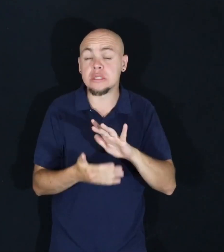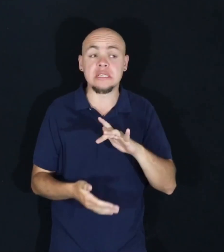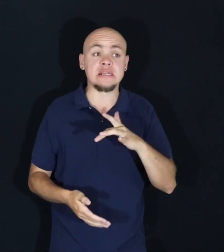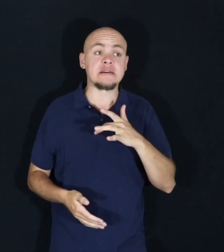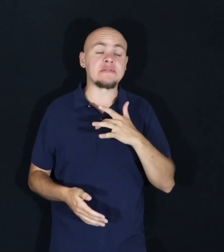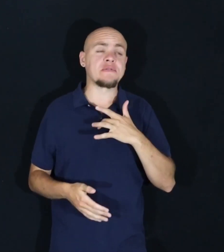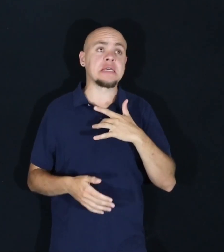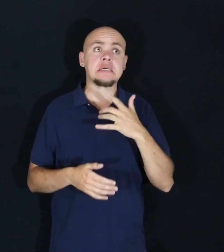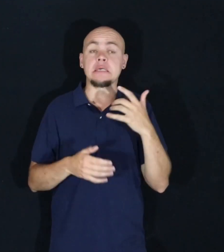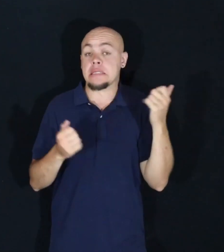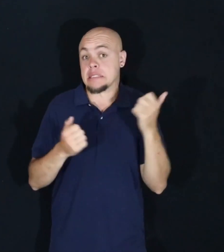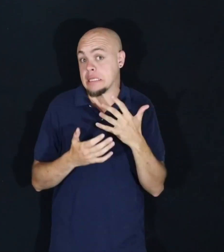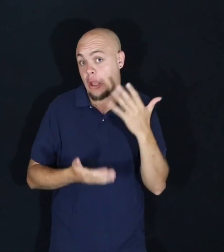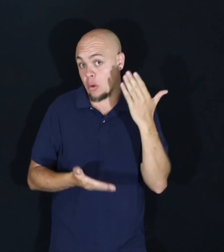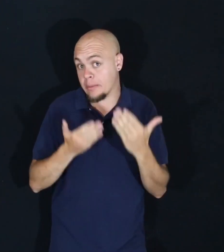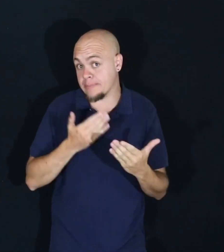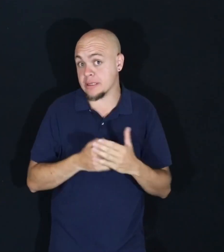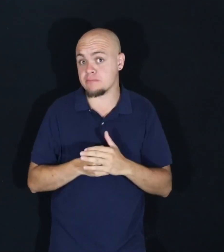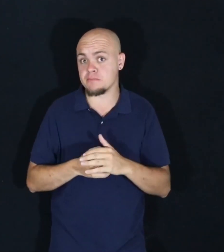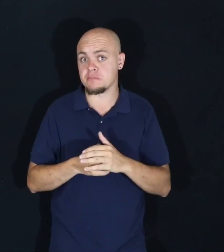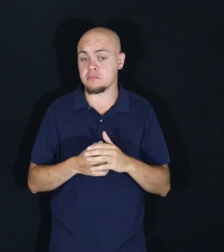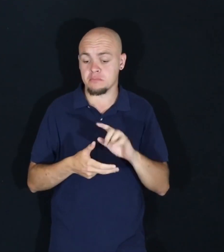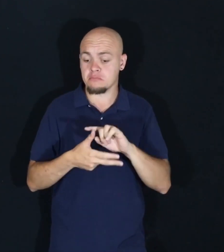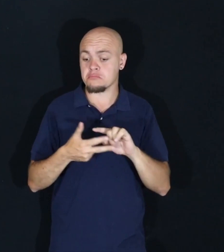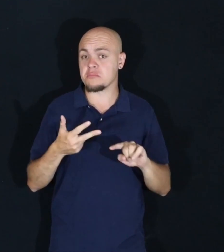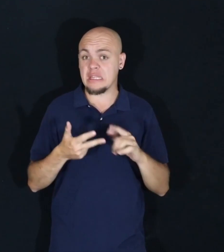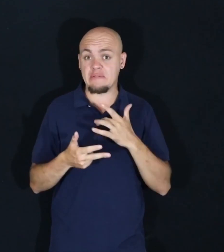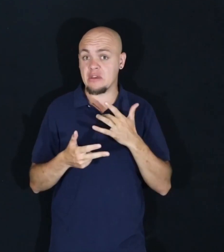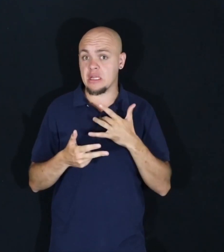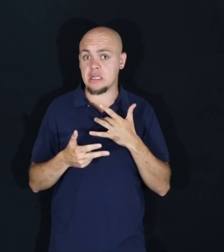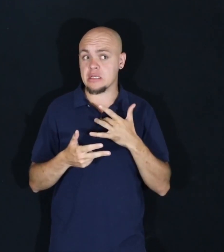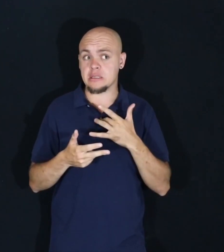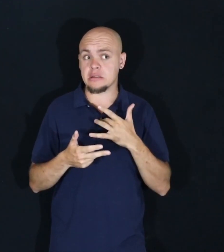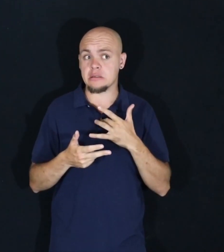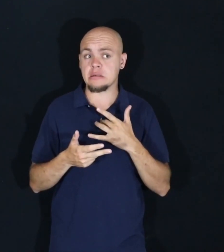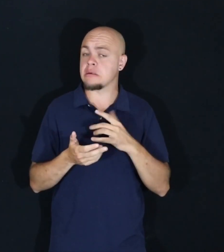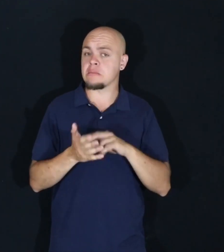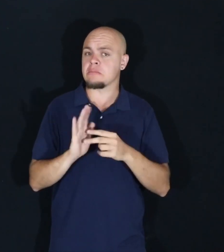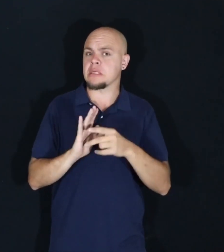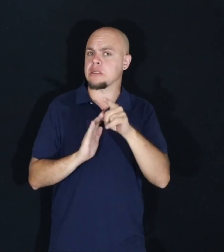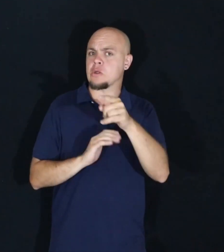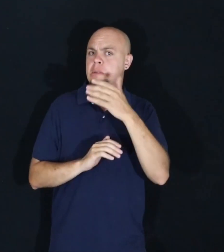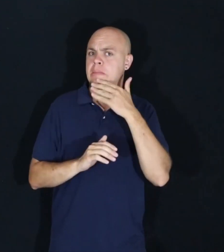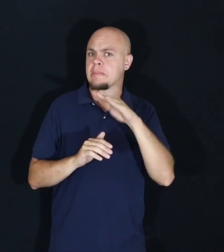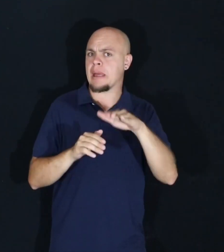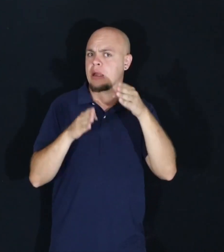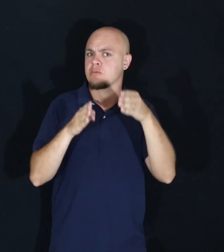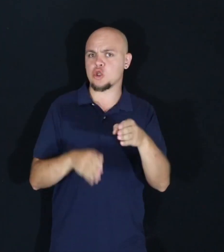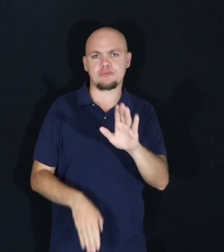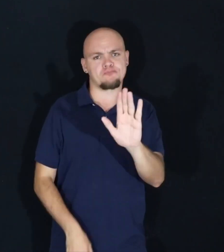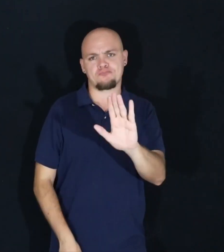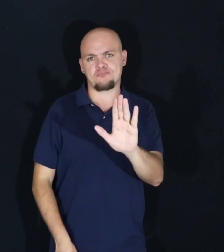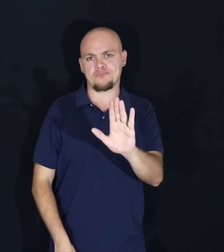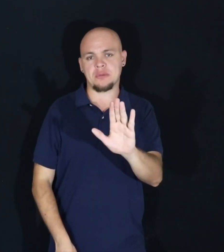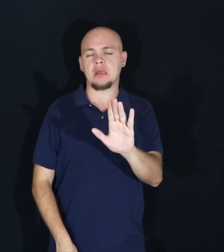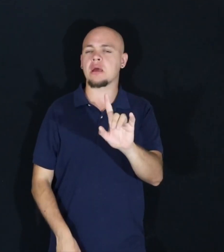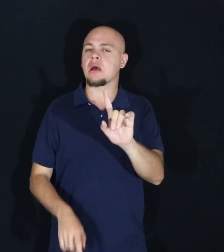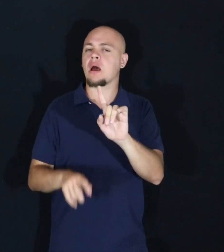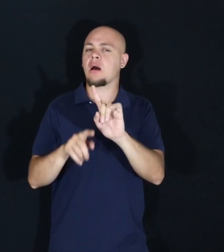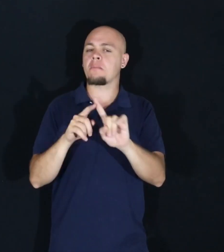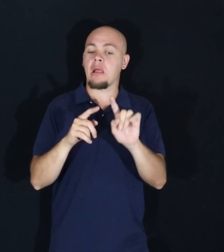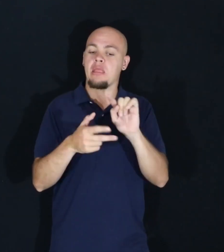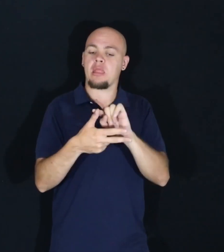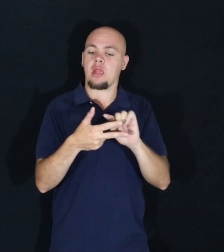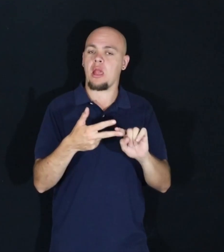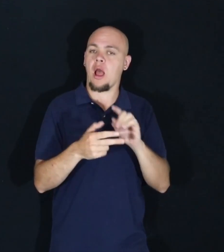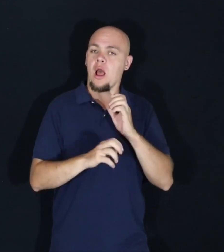scared. Feeling all those emotions doesn't make you a bad person. But overcoming those